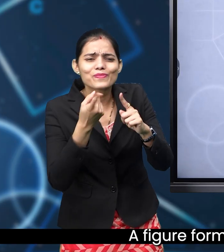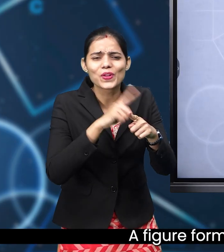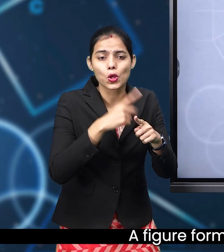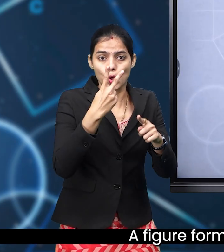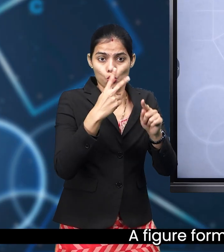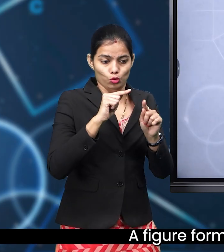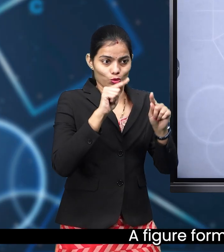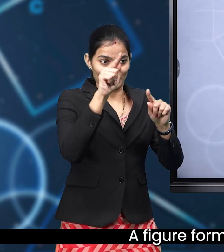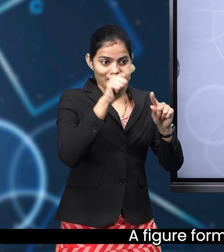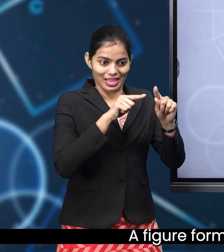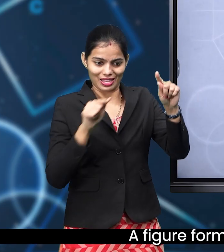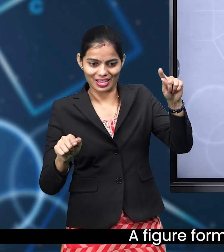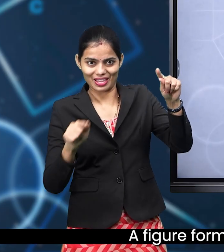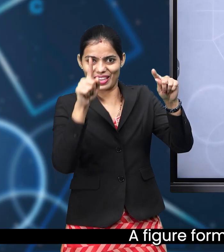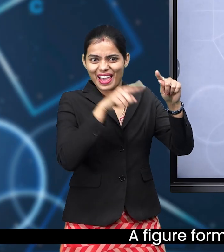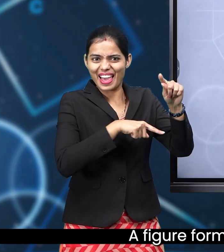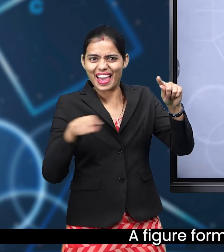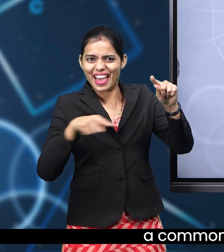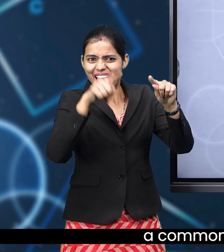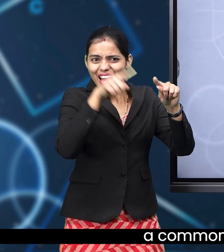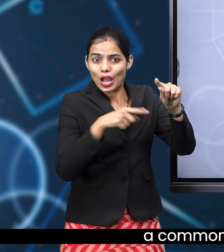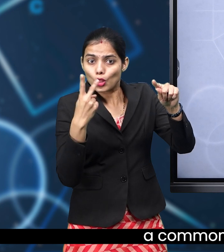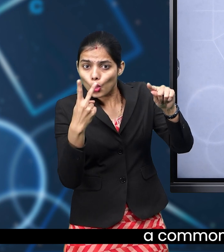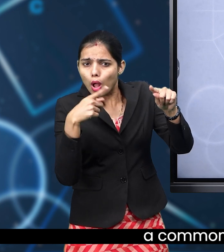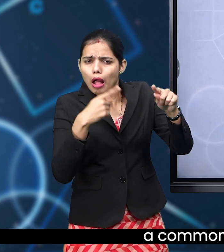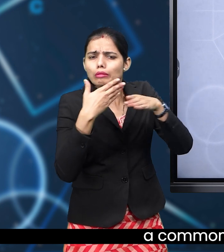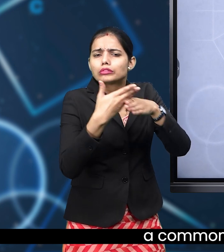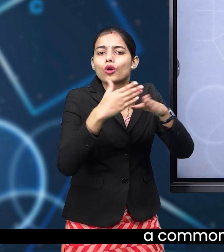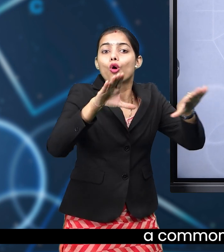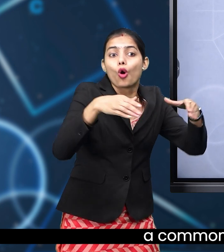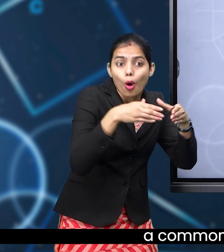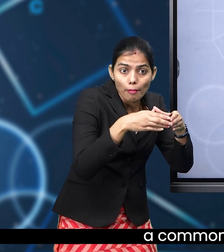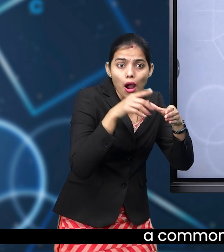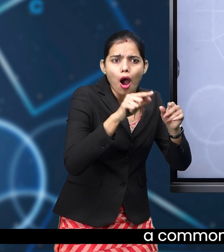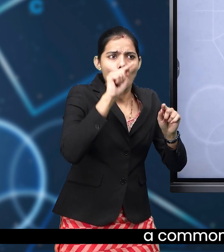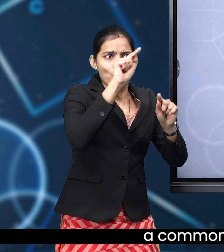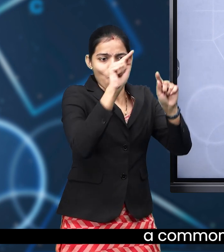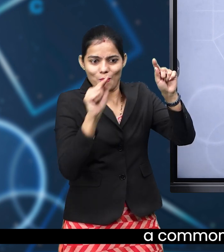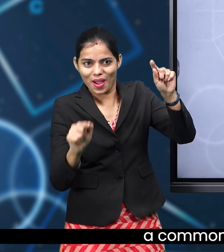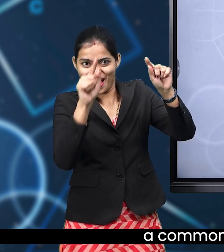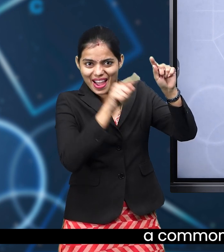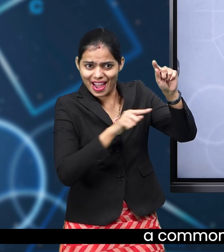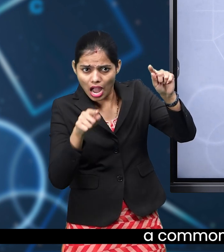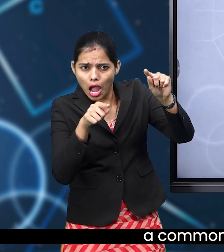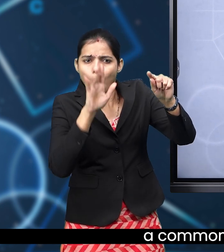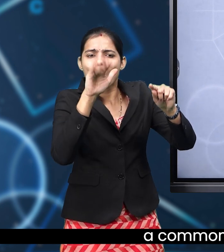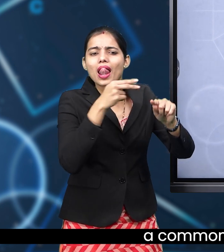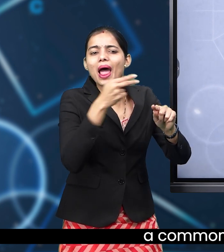A figure formed from two rays which share a common endpoint is called angle.